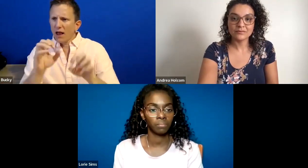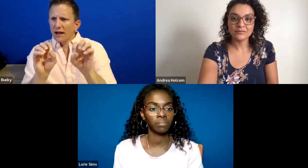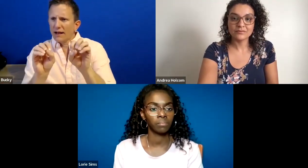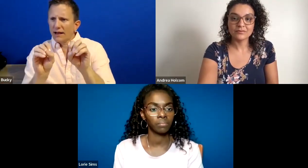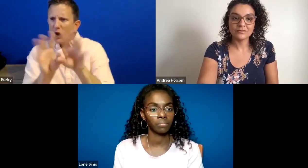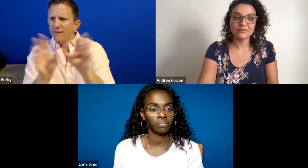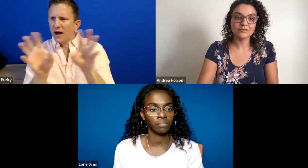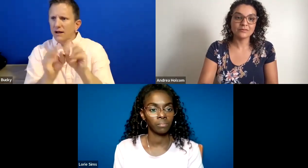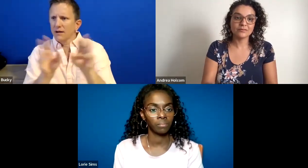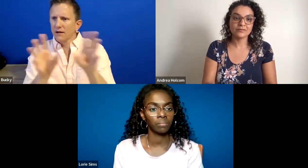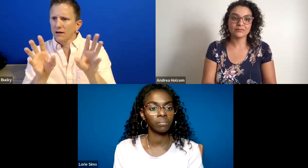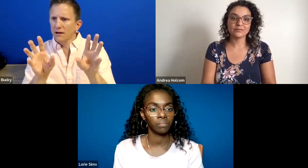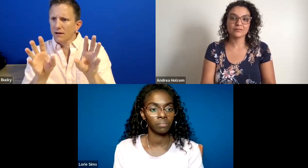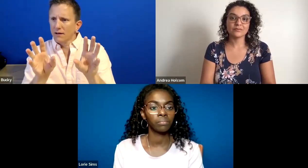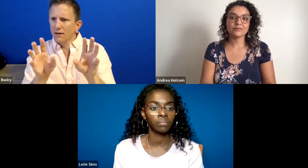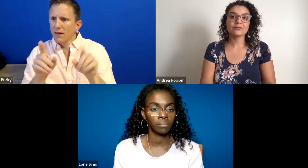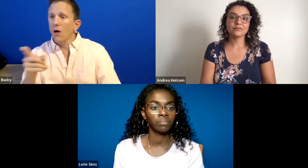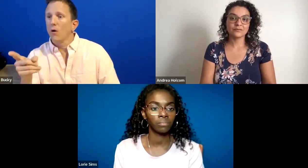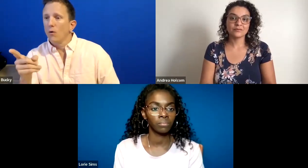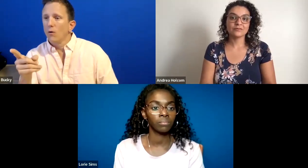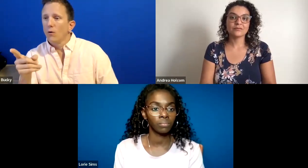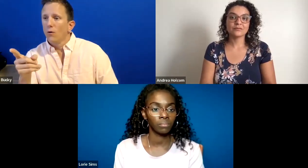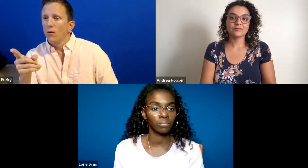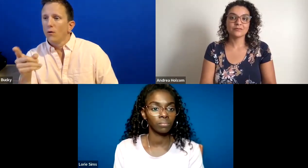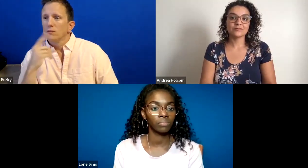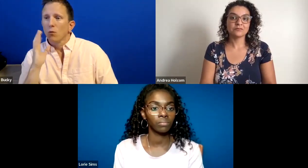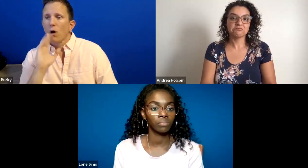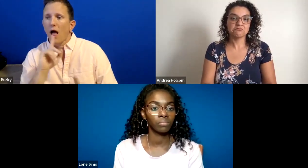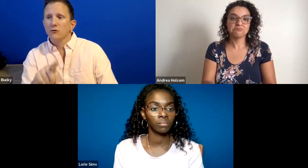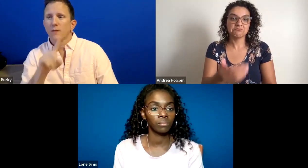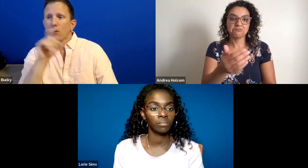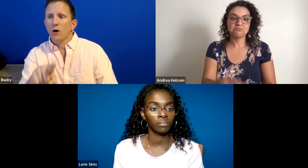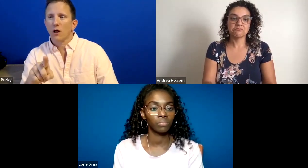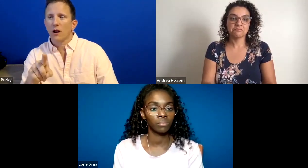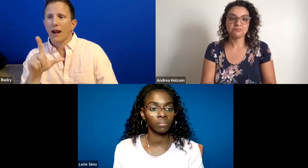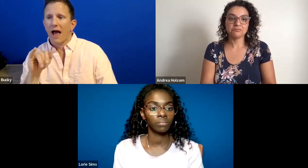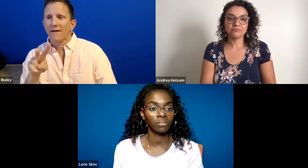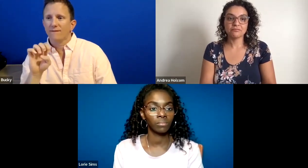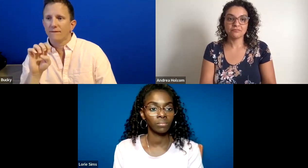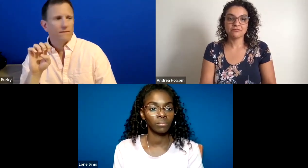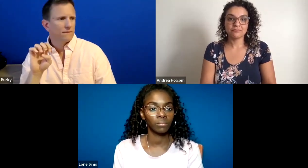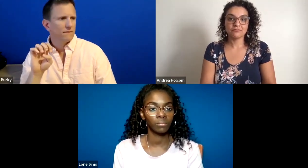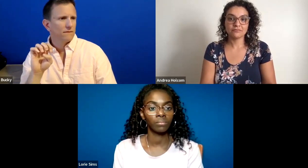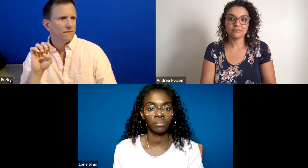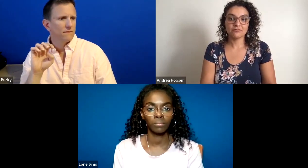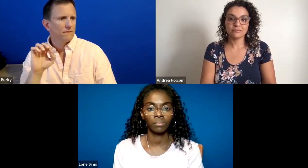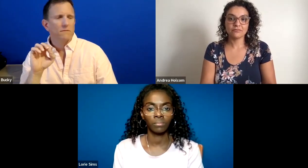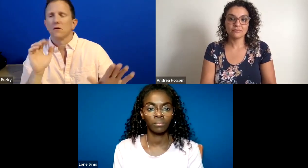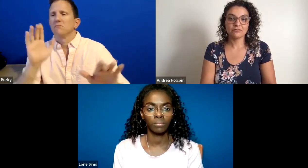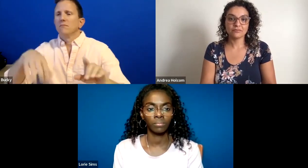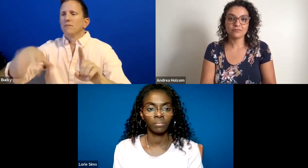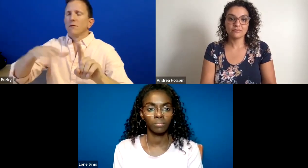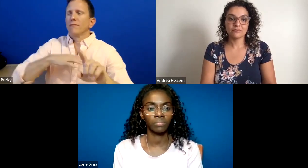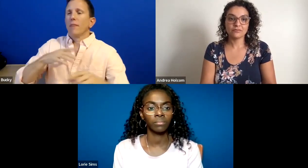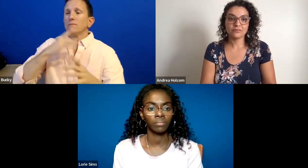typed comment from Mallory asking a point of clarification. Oh, actually, they